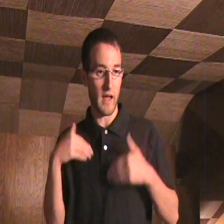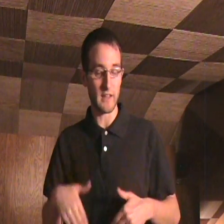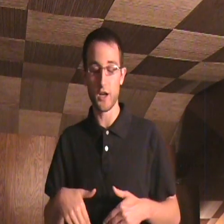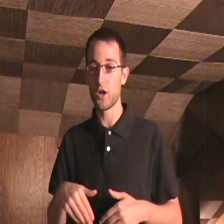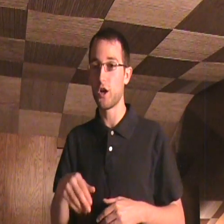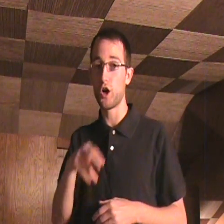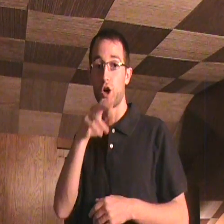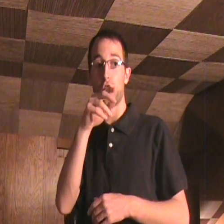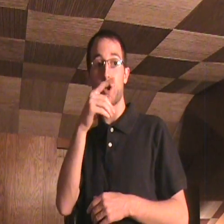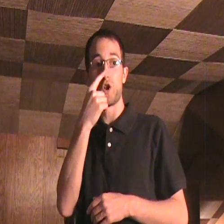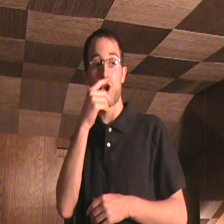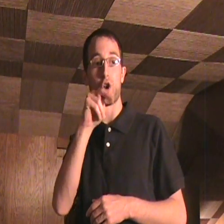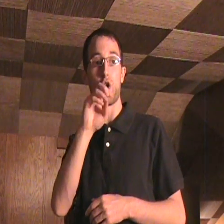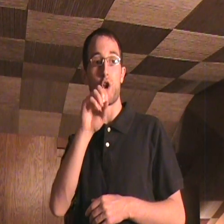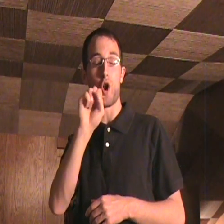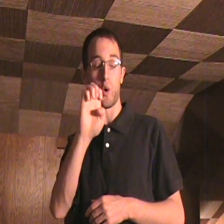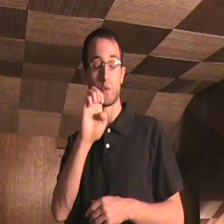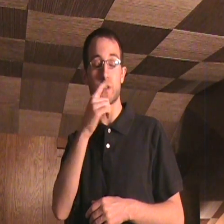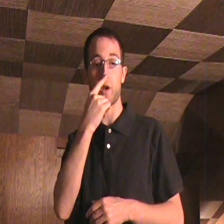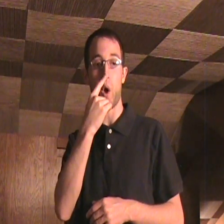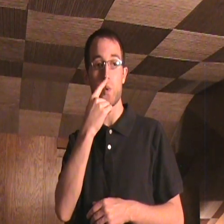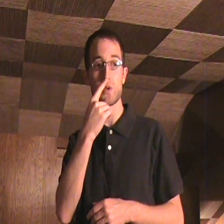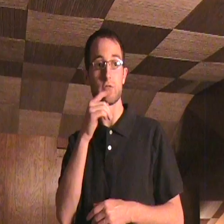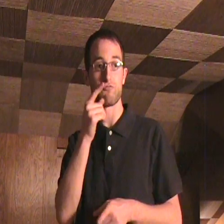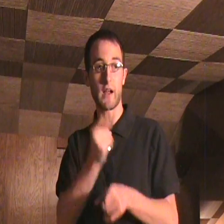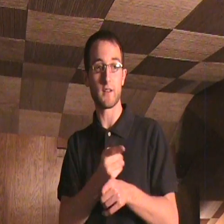Come on up. I will take a picture of your nose.